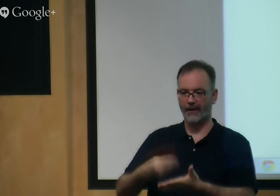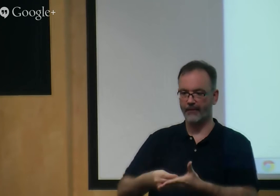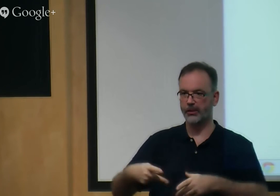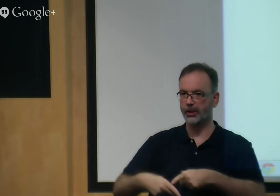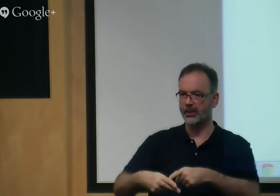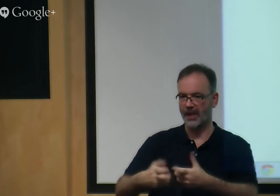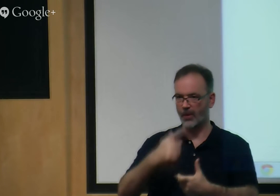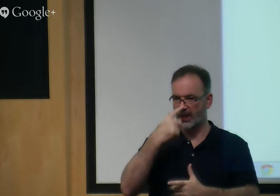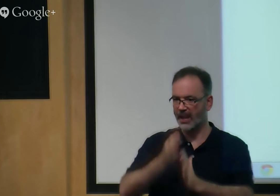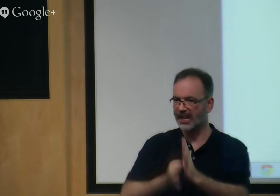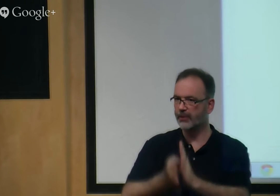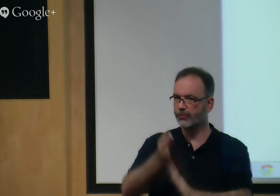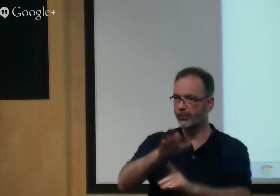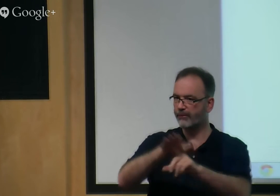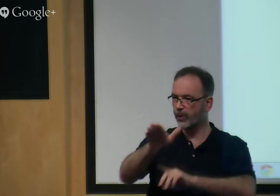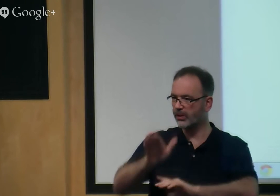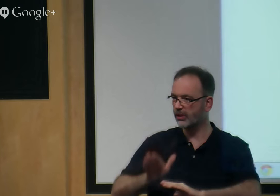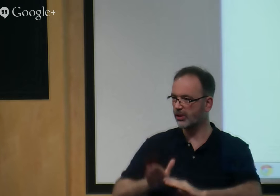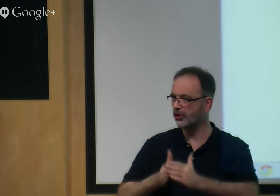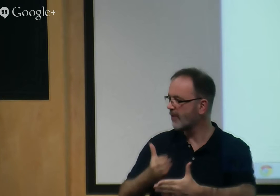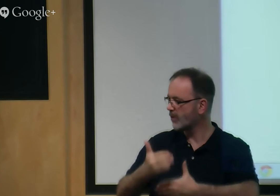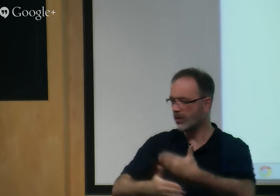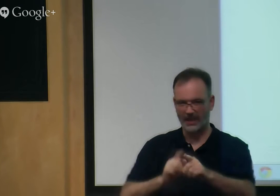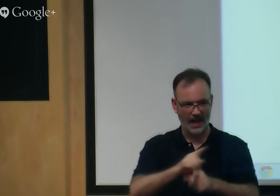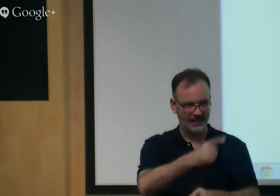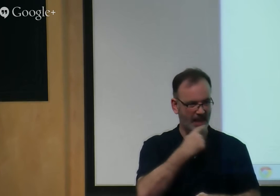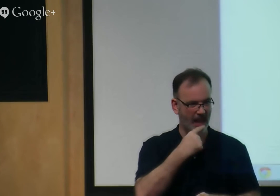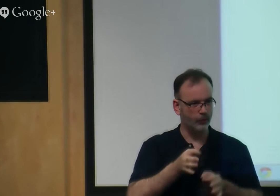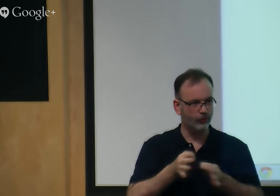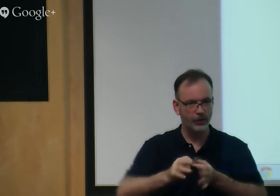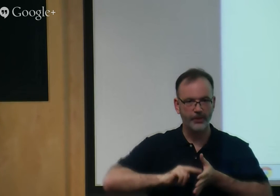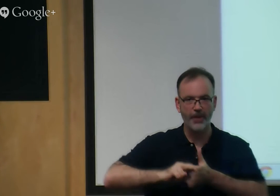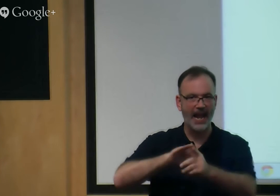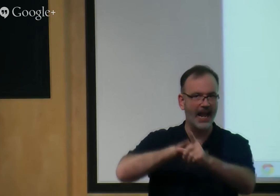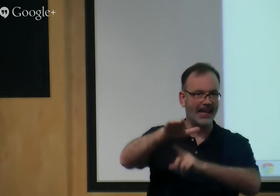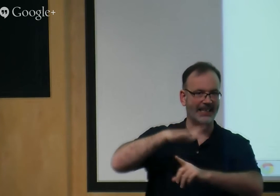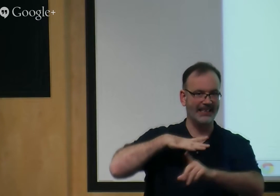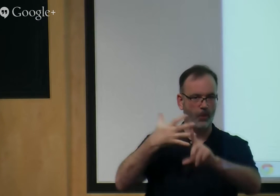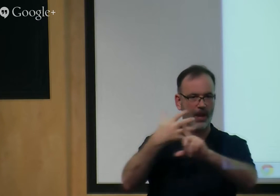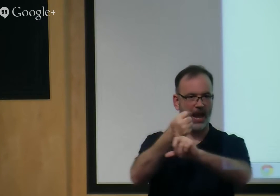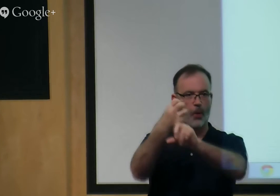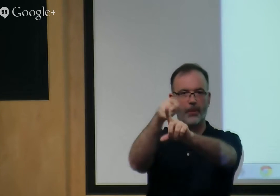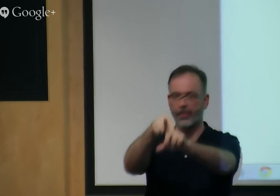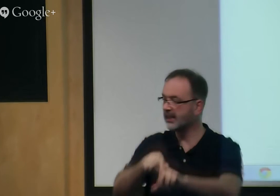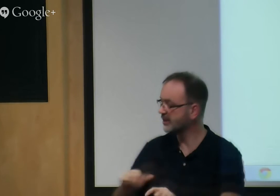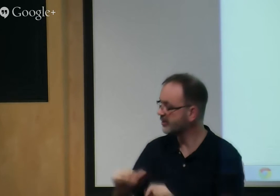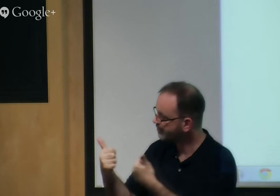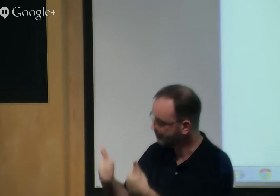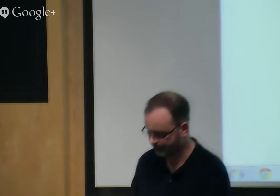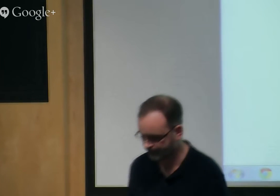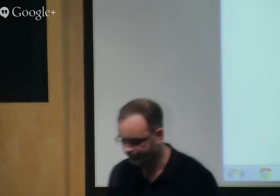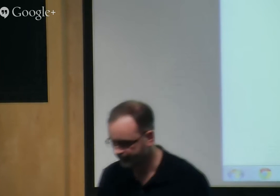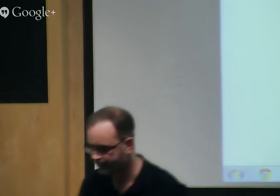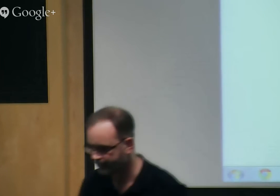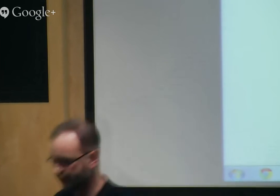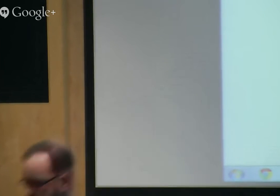done for good practice, because in spite of the cuts to funding, we need to think of innovative ways to improve access